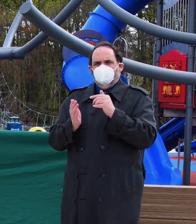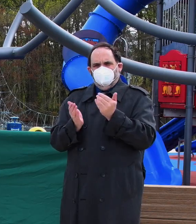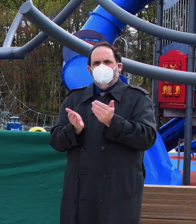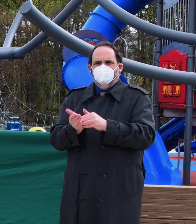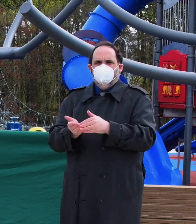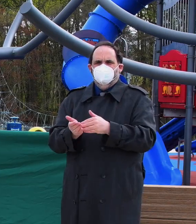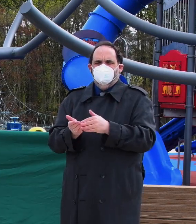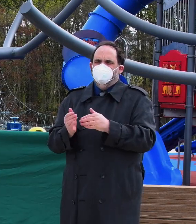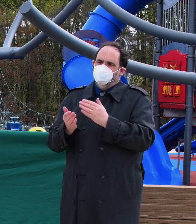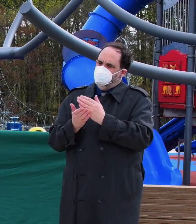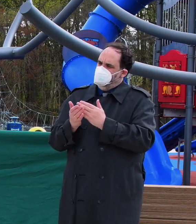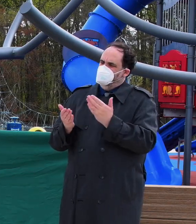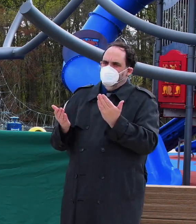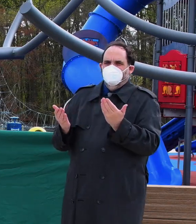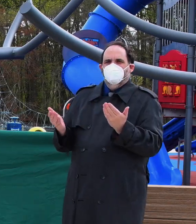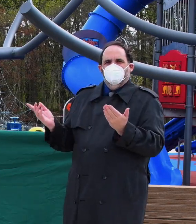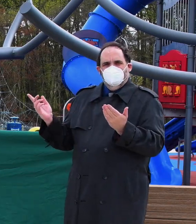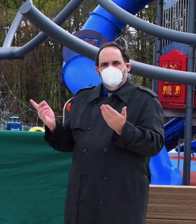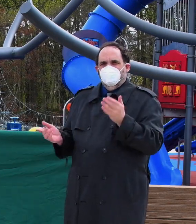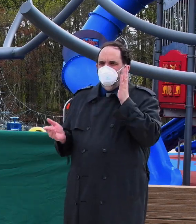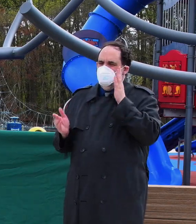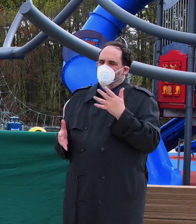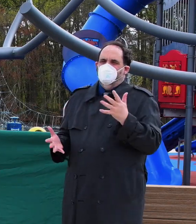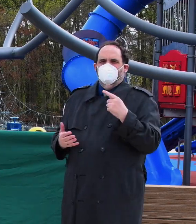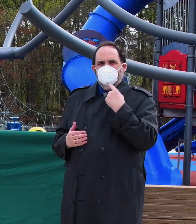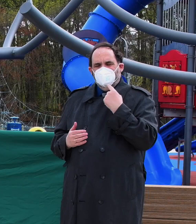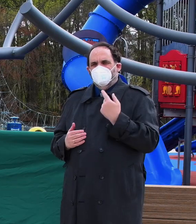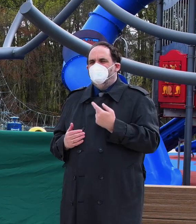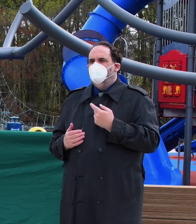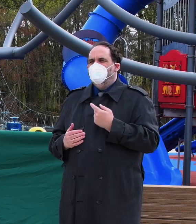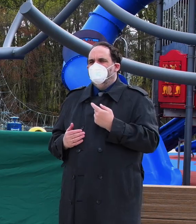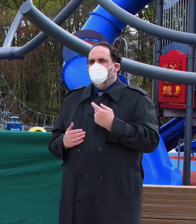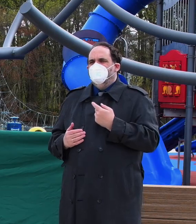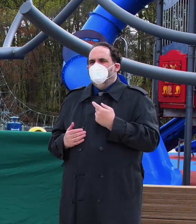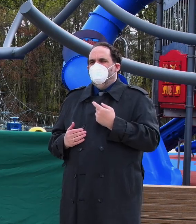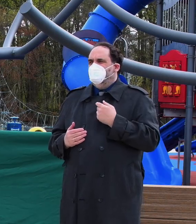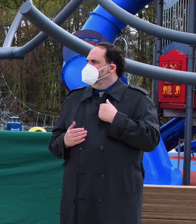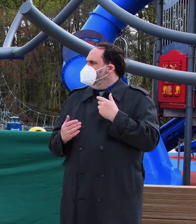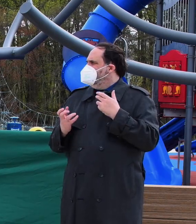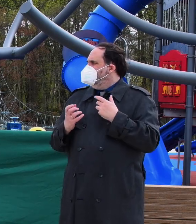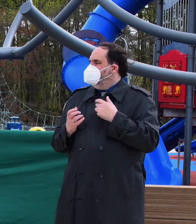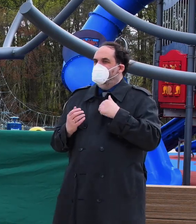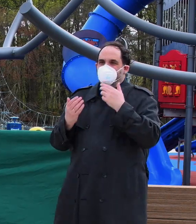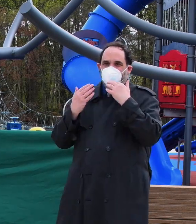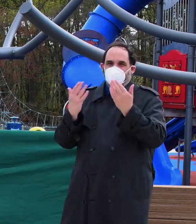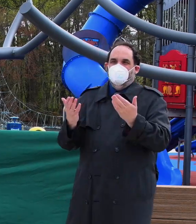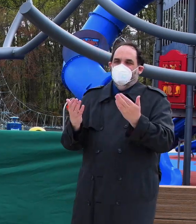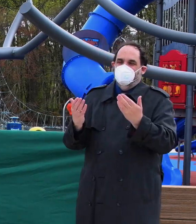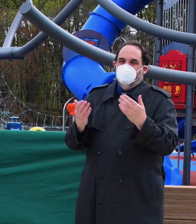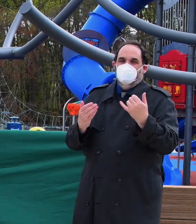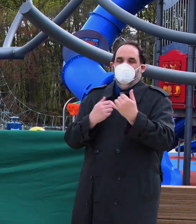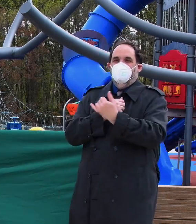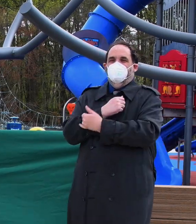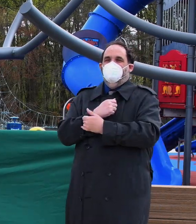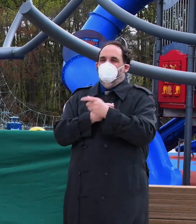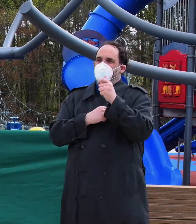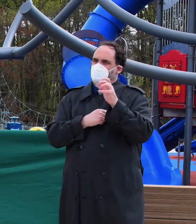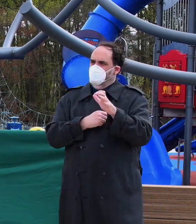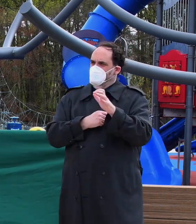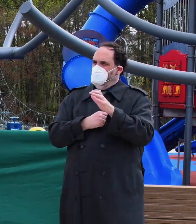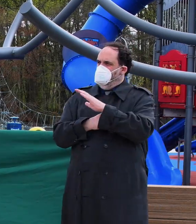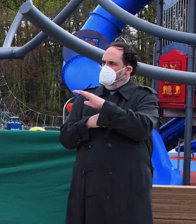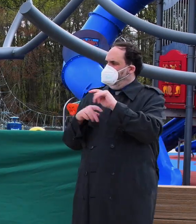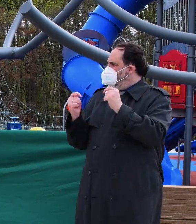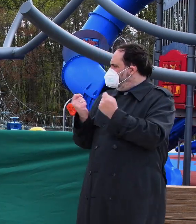reiterate some of the points that have already been made. I'd like to thank the county executive and his